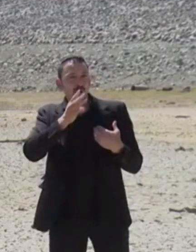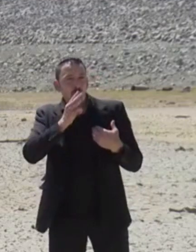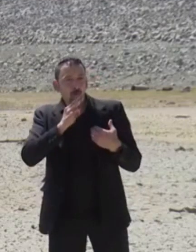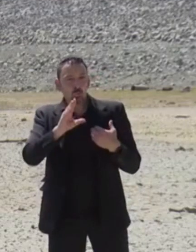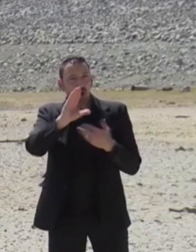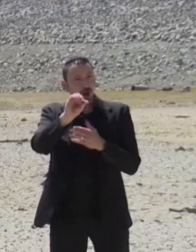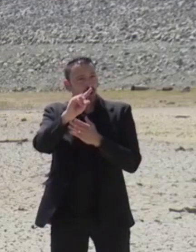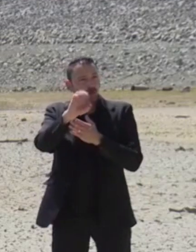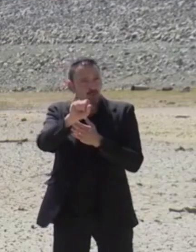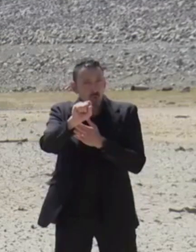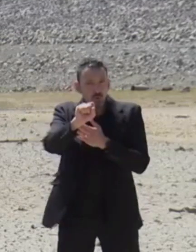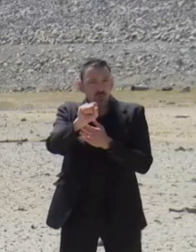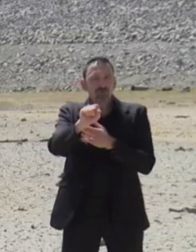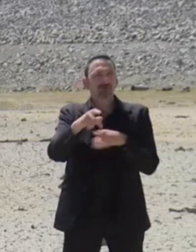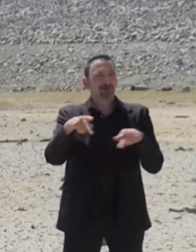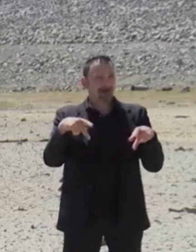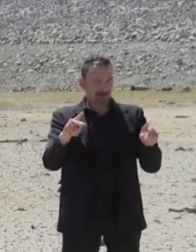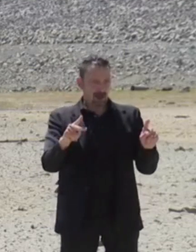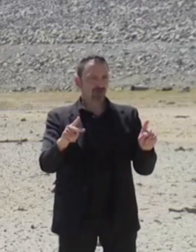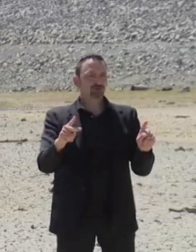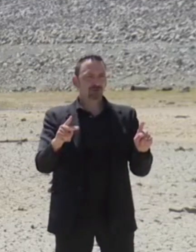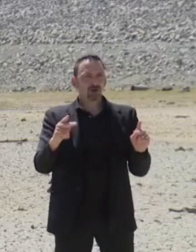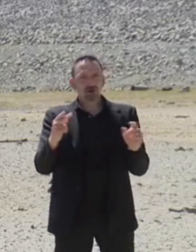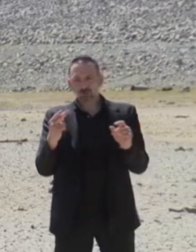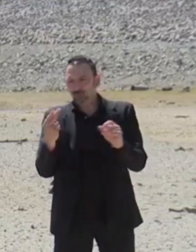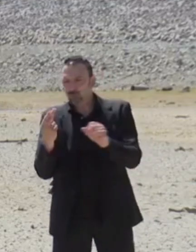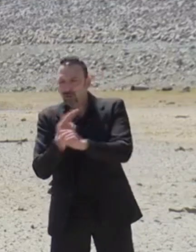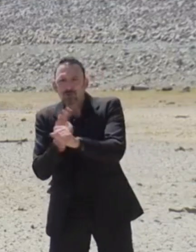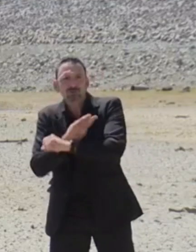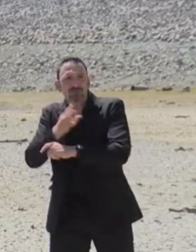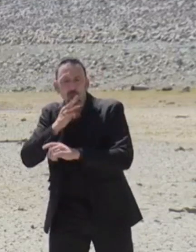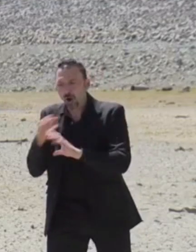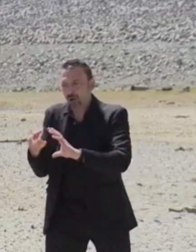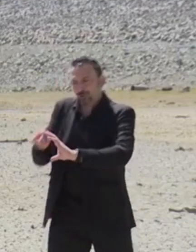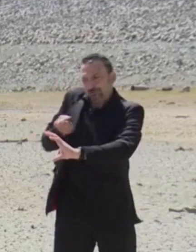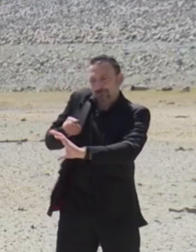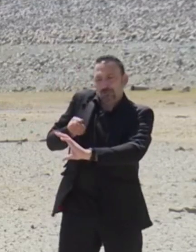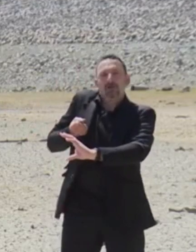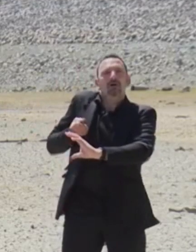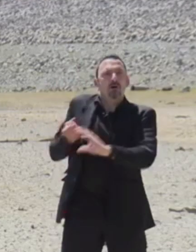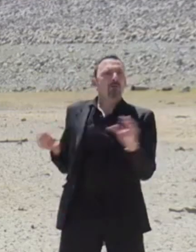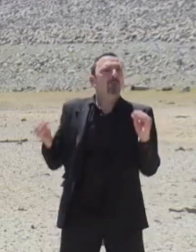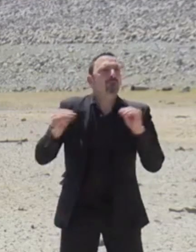proclamation allow us to more easily curtail than pre-1914 and riparian water rights holders,